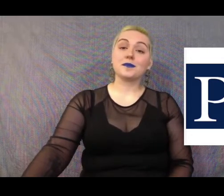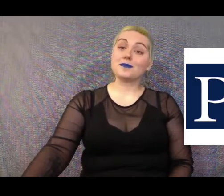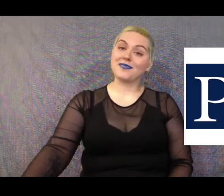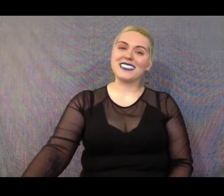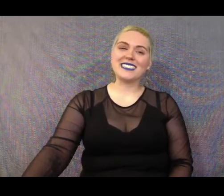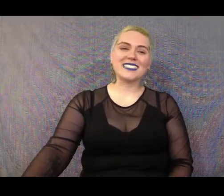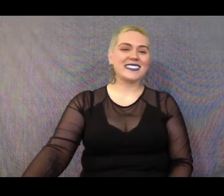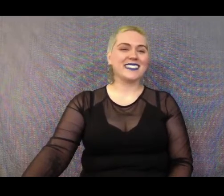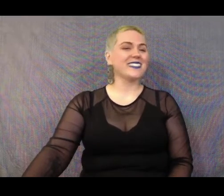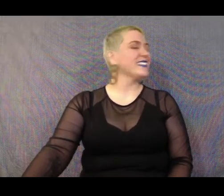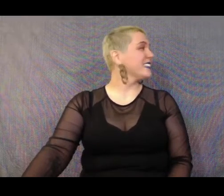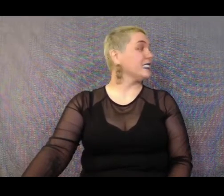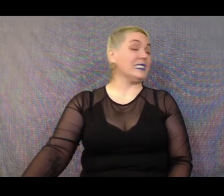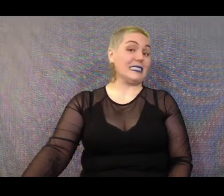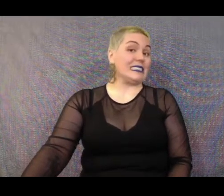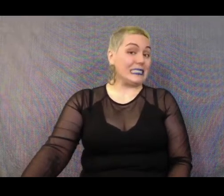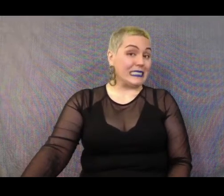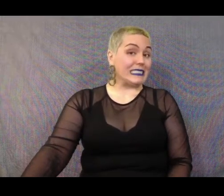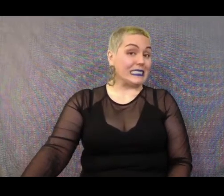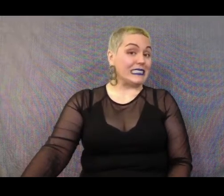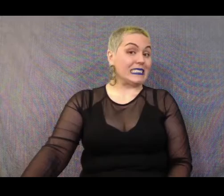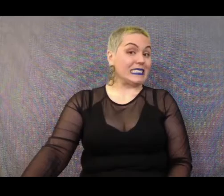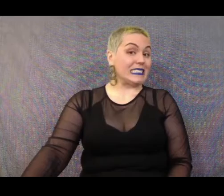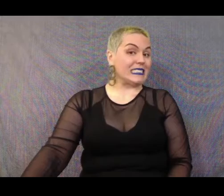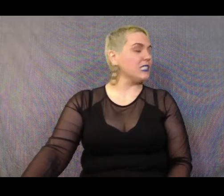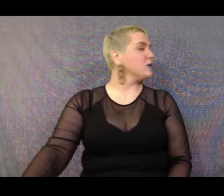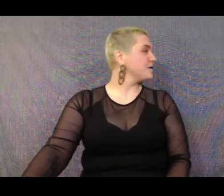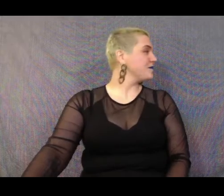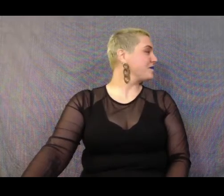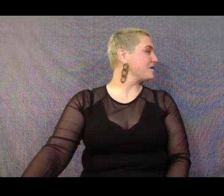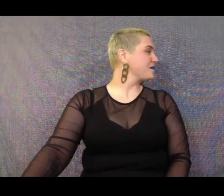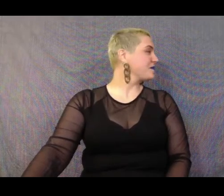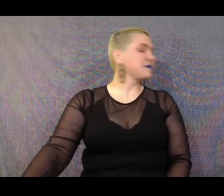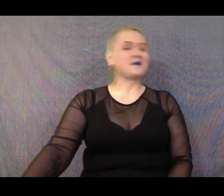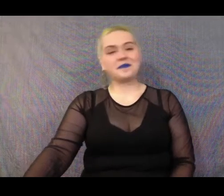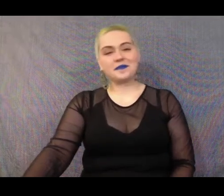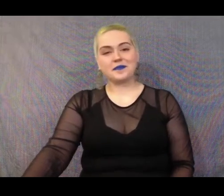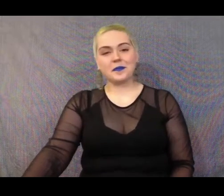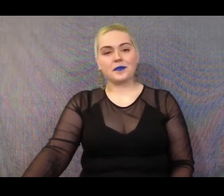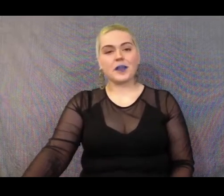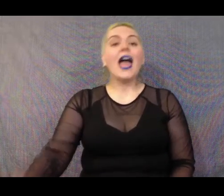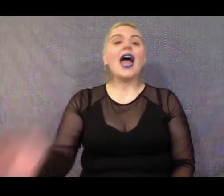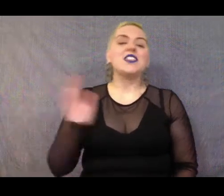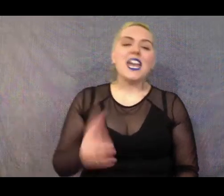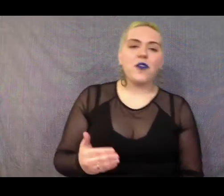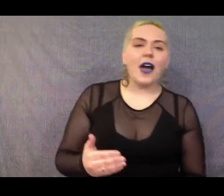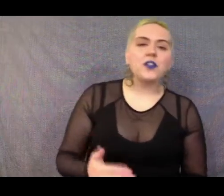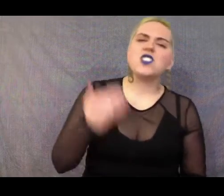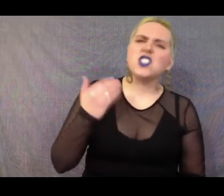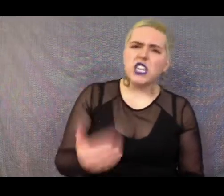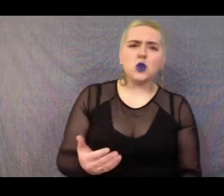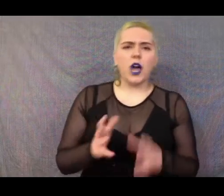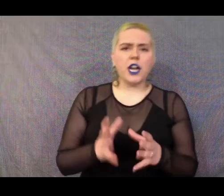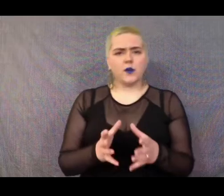of Sciences, throw a major curveball to the idea that all types of review are basically the same. They found